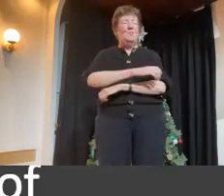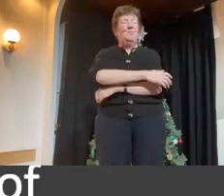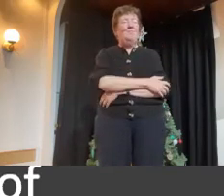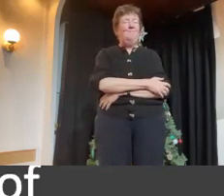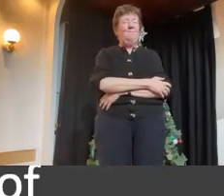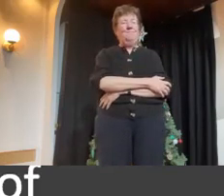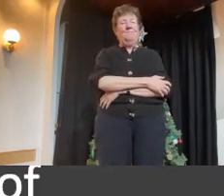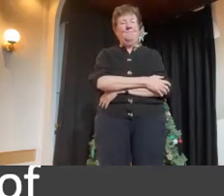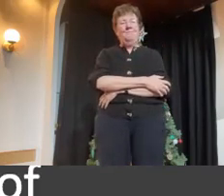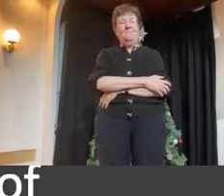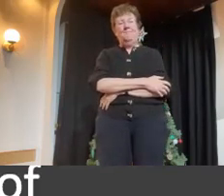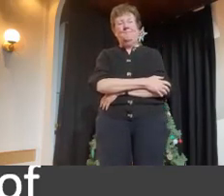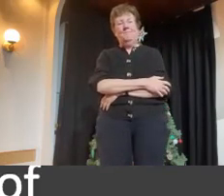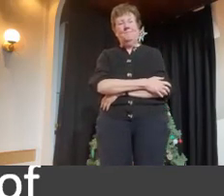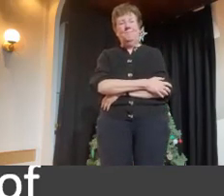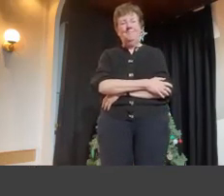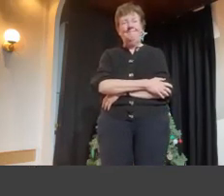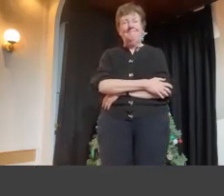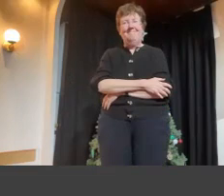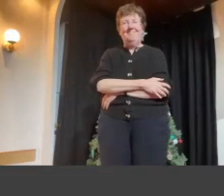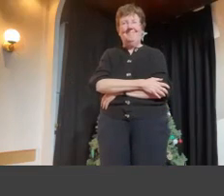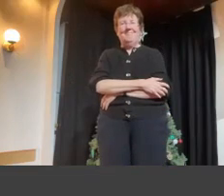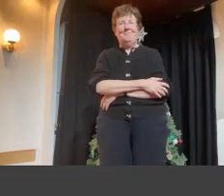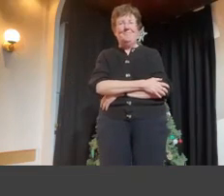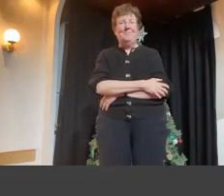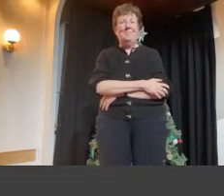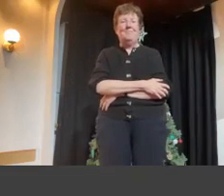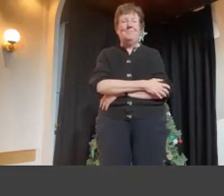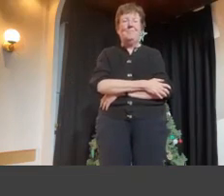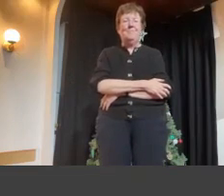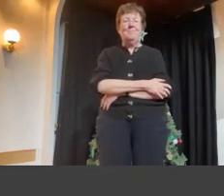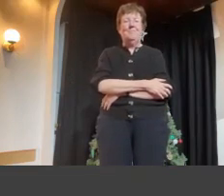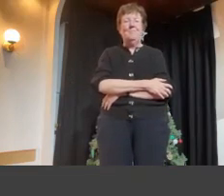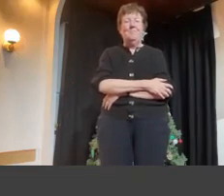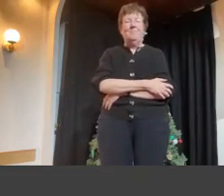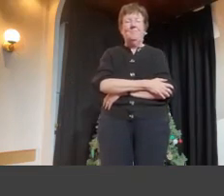way, but it didn't yet happen on the ground in deaf educational settings.